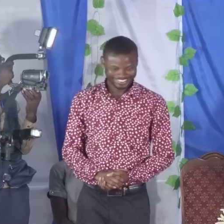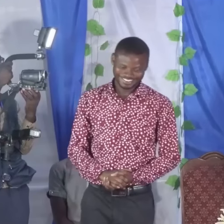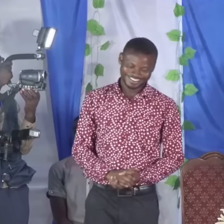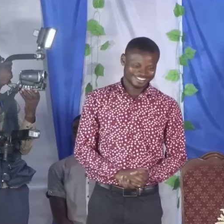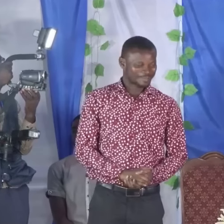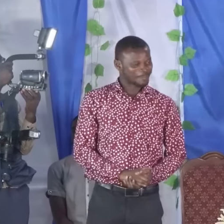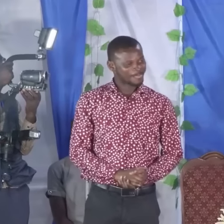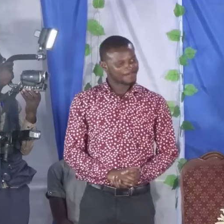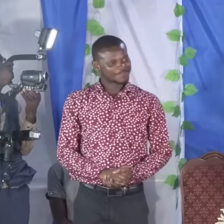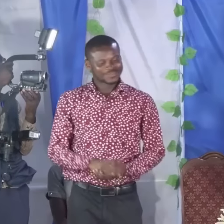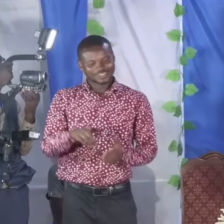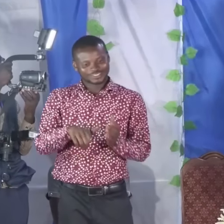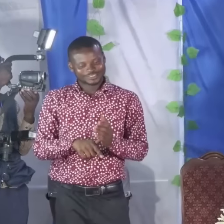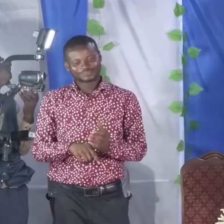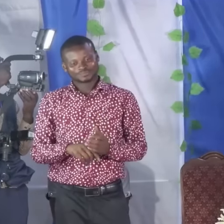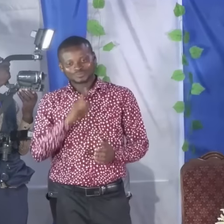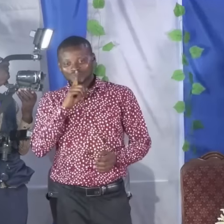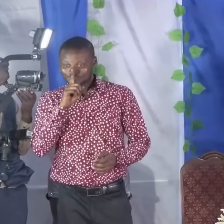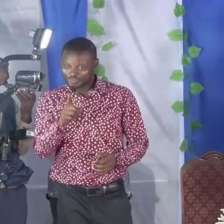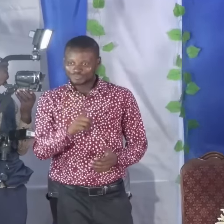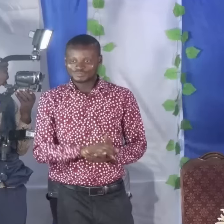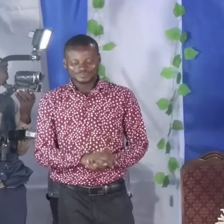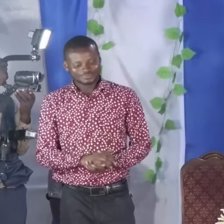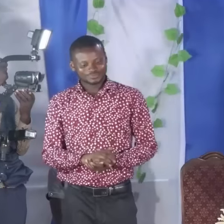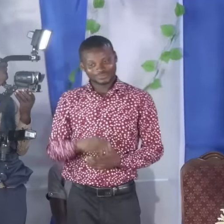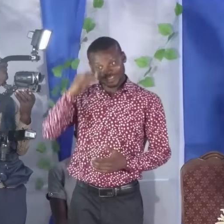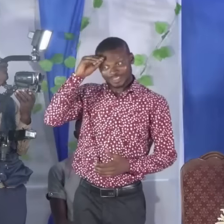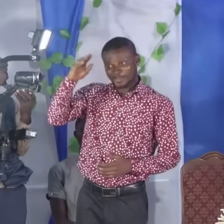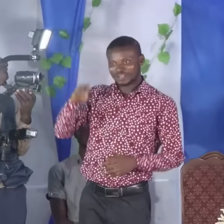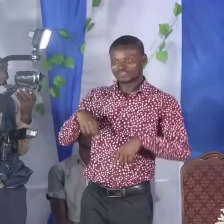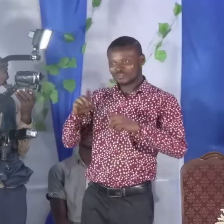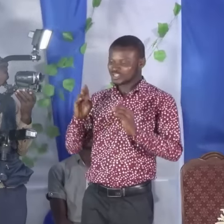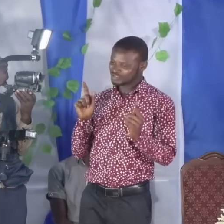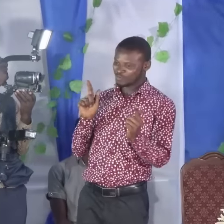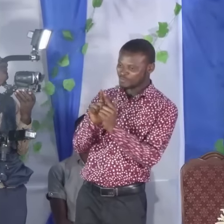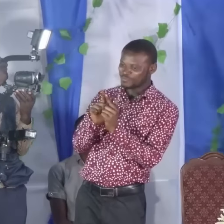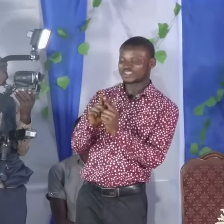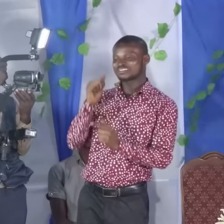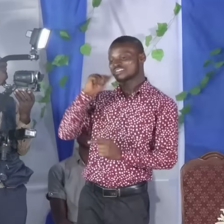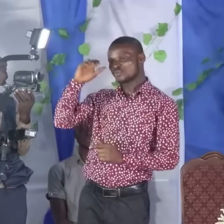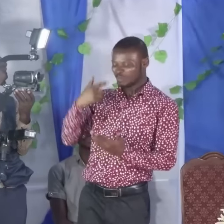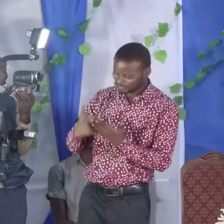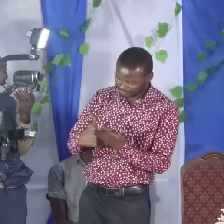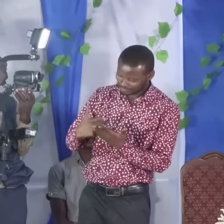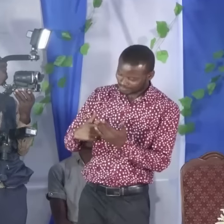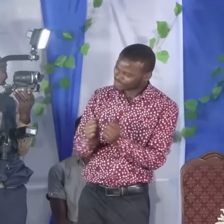Akwai, did it kick, on this side? Pra. We are still in the press. No way in the